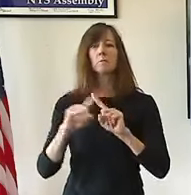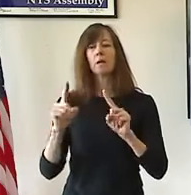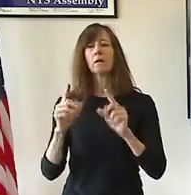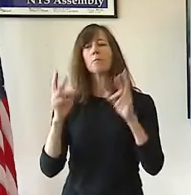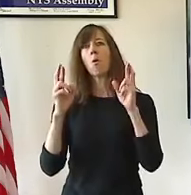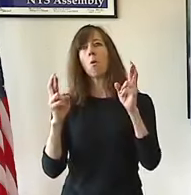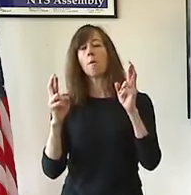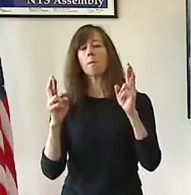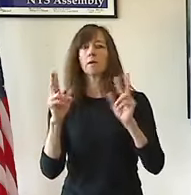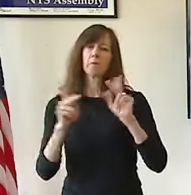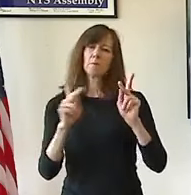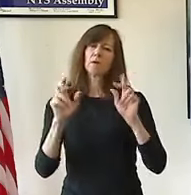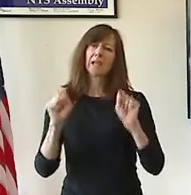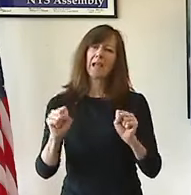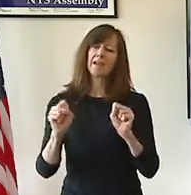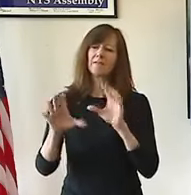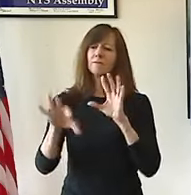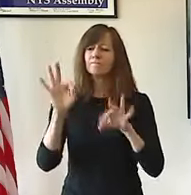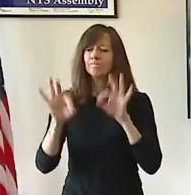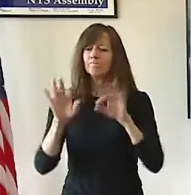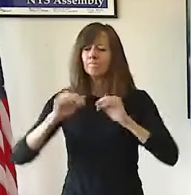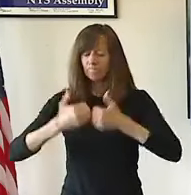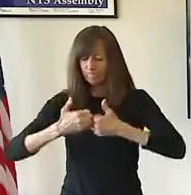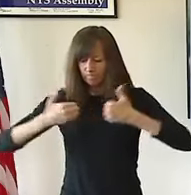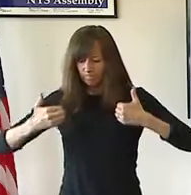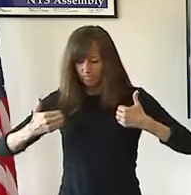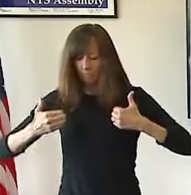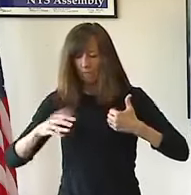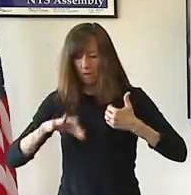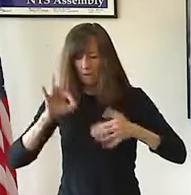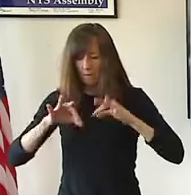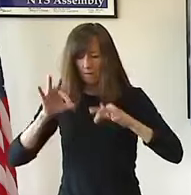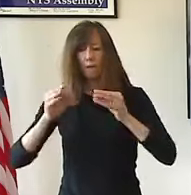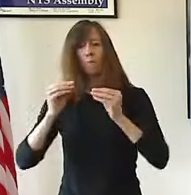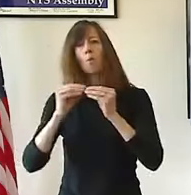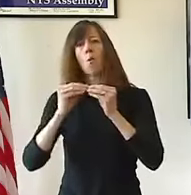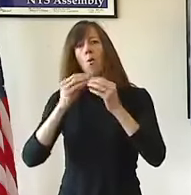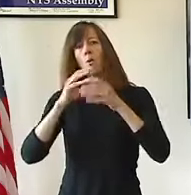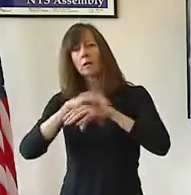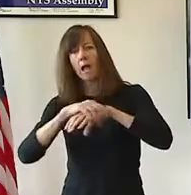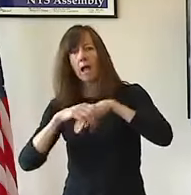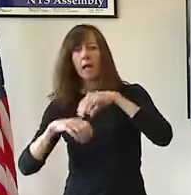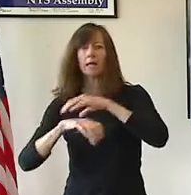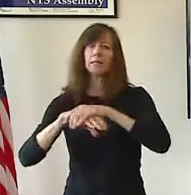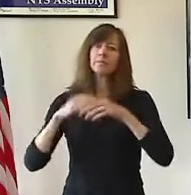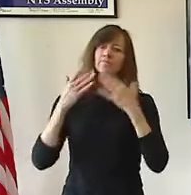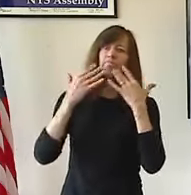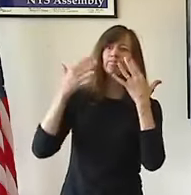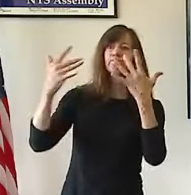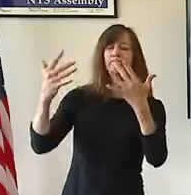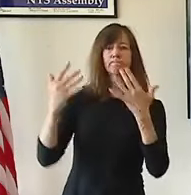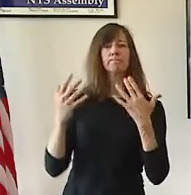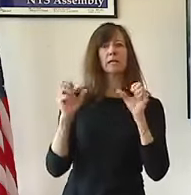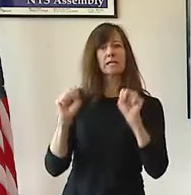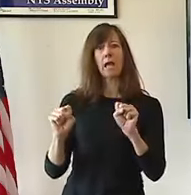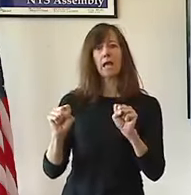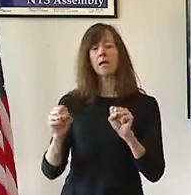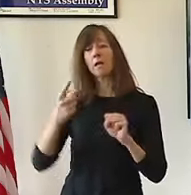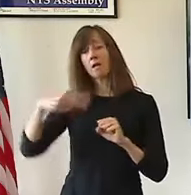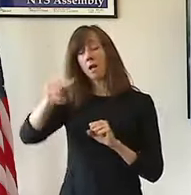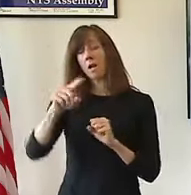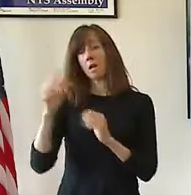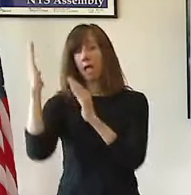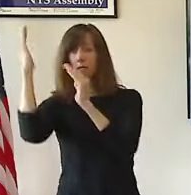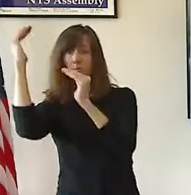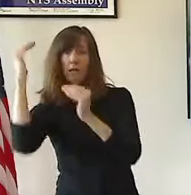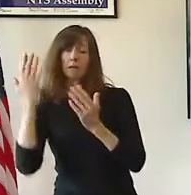more kindness and to be a little bit more friendly in our interaction. And I suspect that with that, someone is saying that I should shut up, and